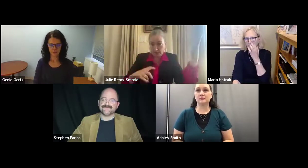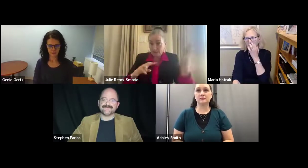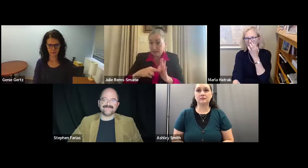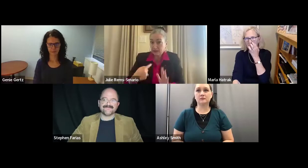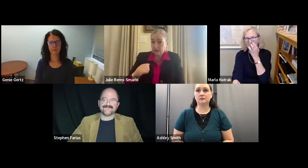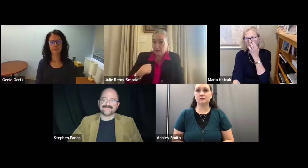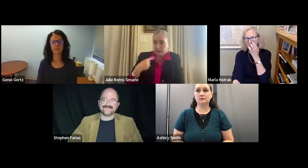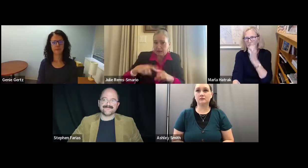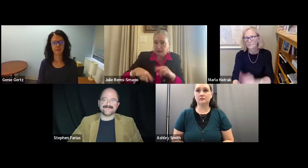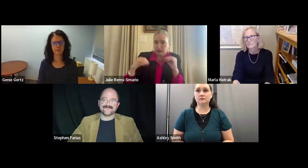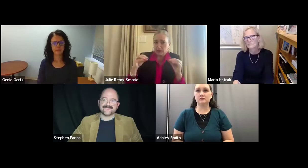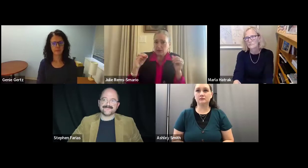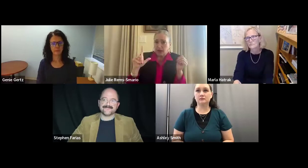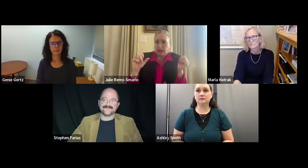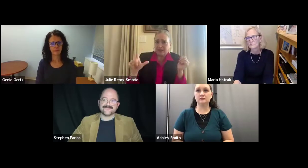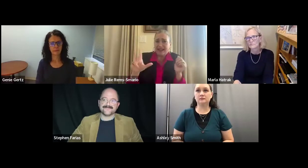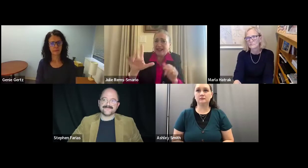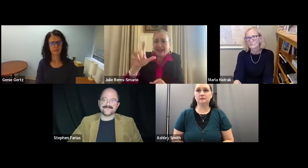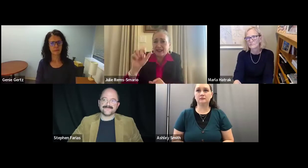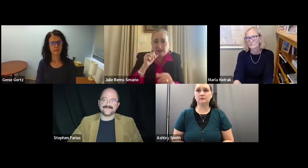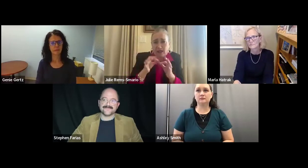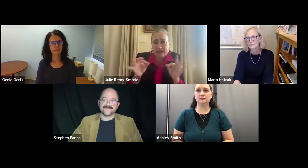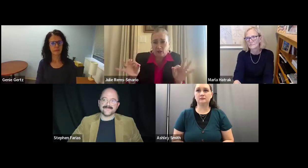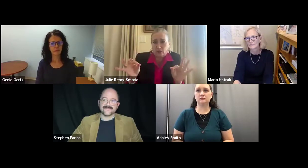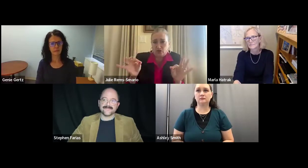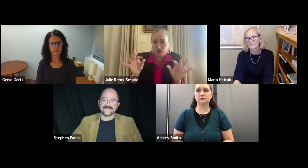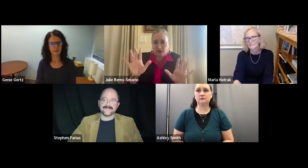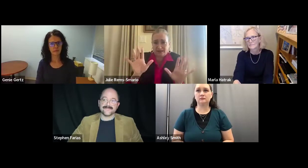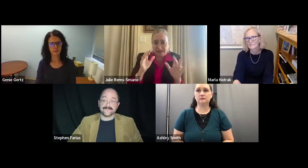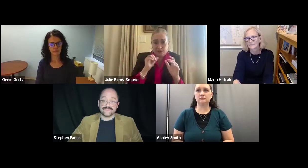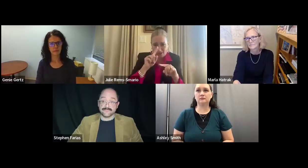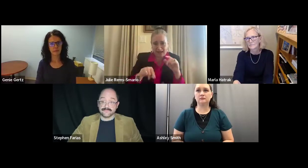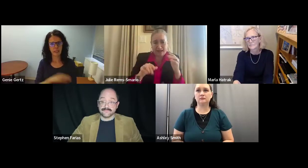spoken language, which had a lot of information in the draft. And first of all, I want to